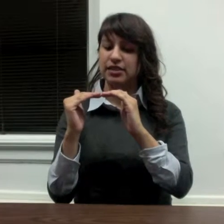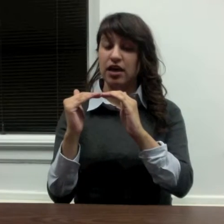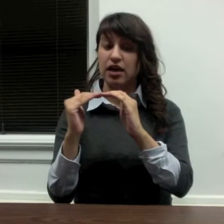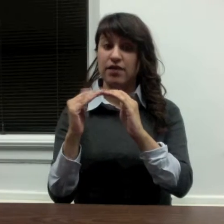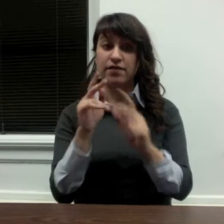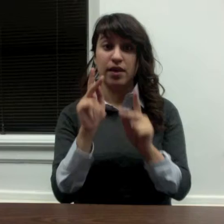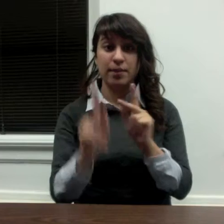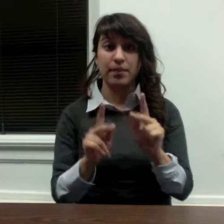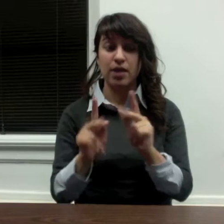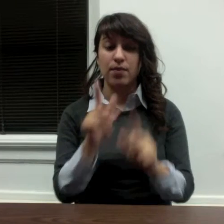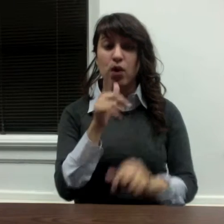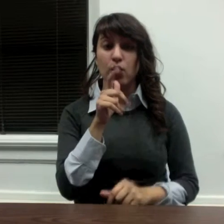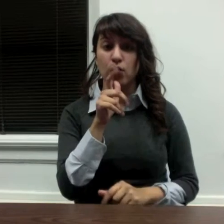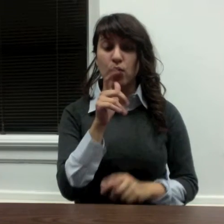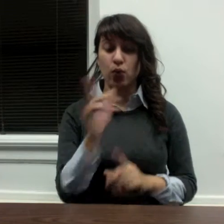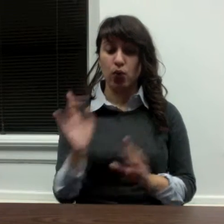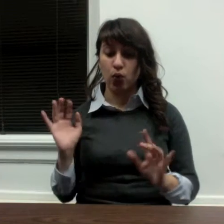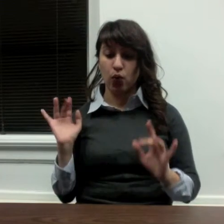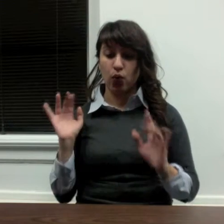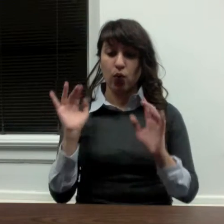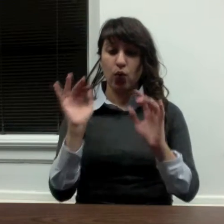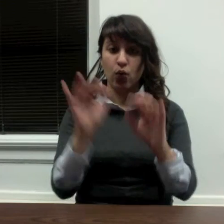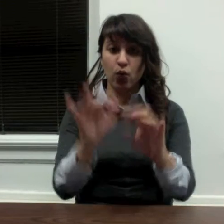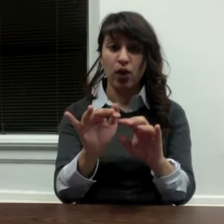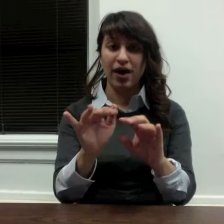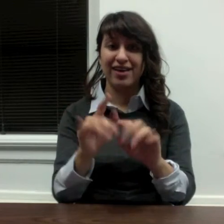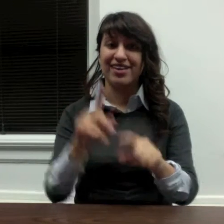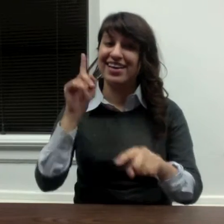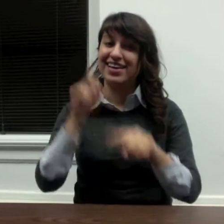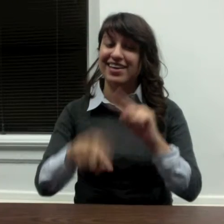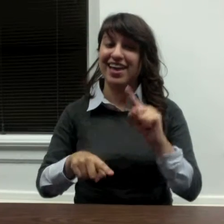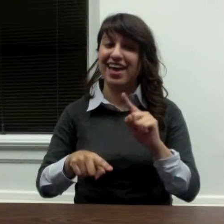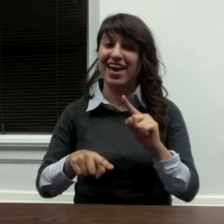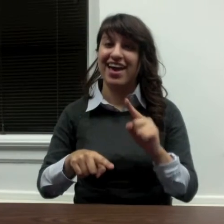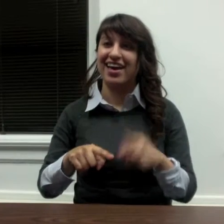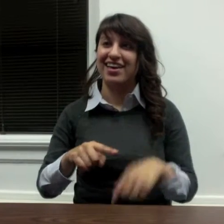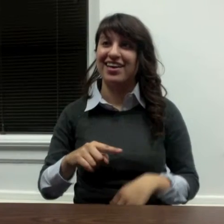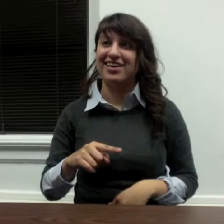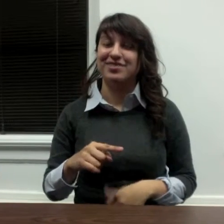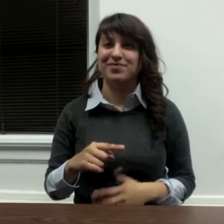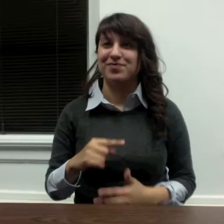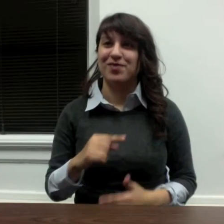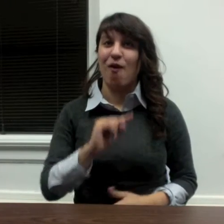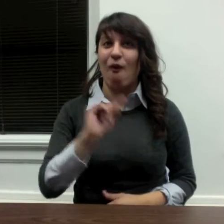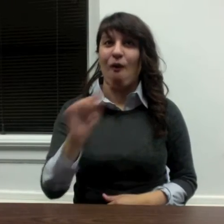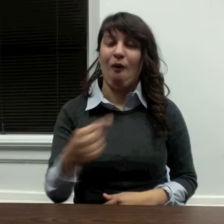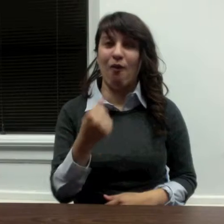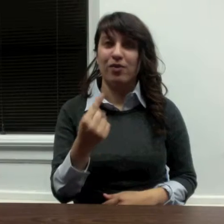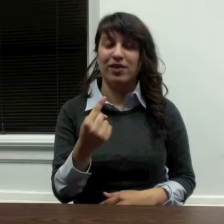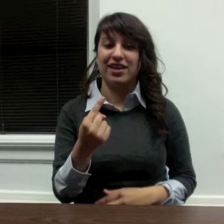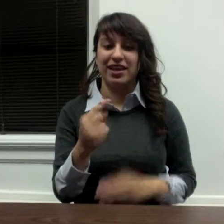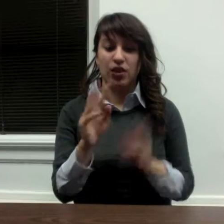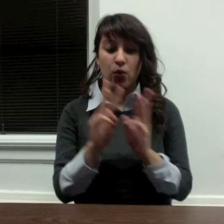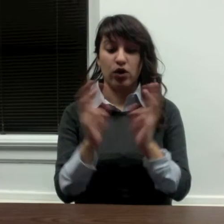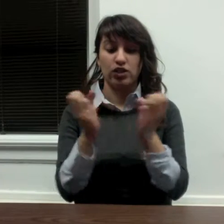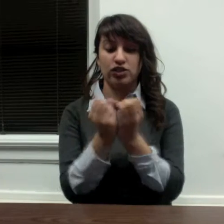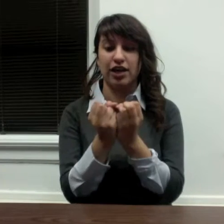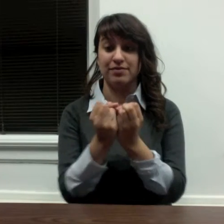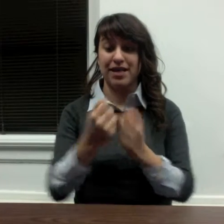me as a seasoned interpreter or what I would like to go to, but I need to make sure that we're selecting